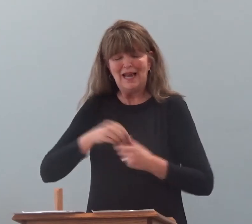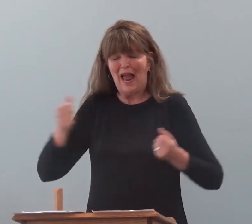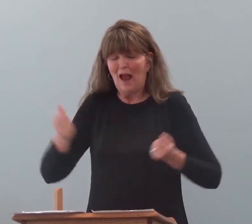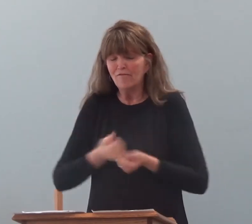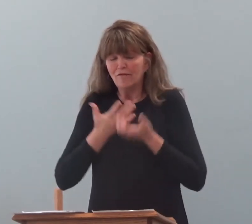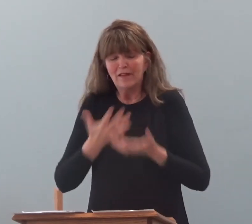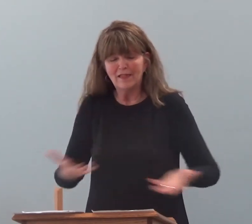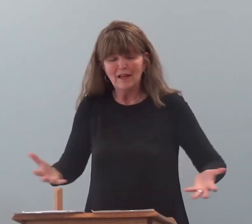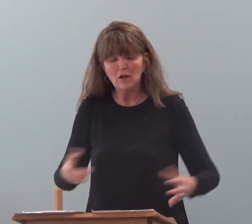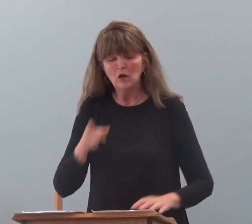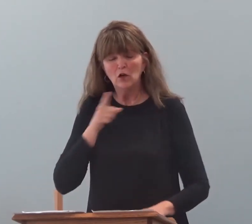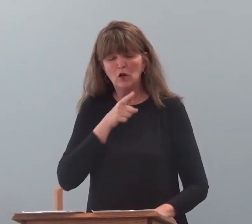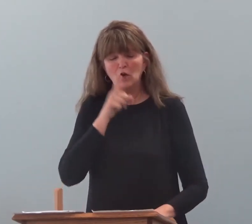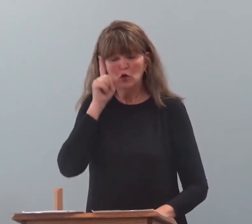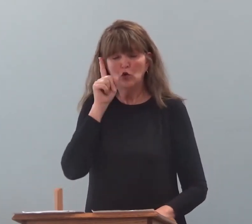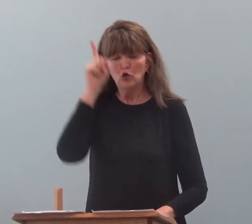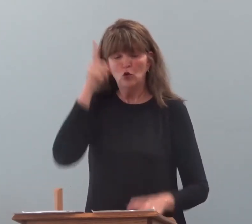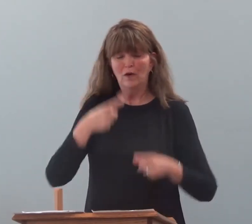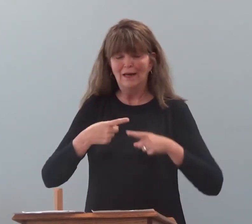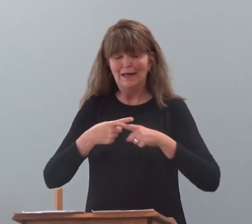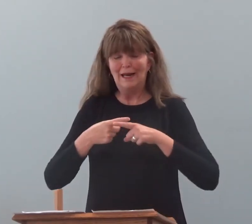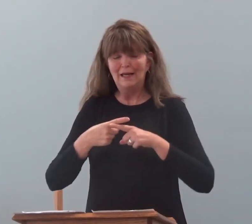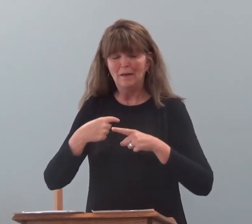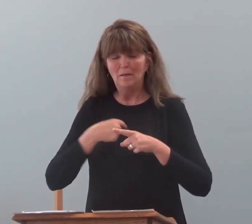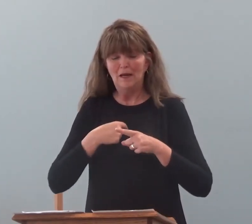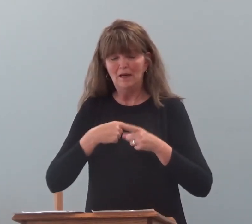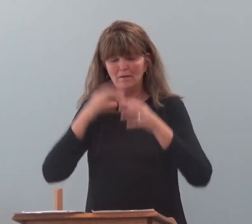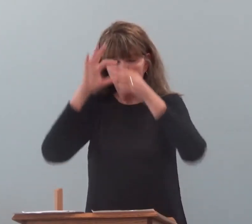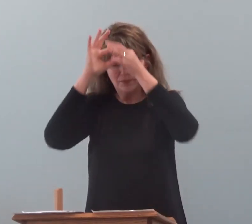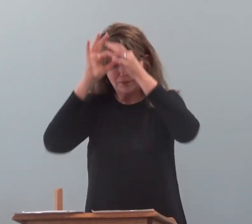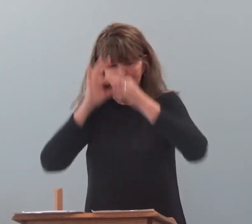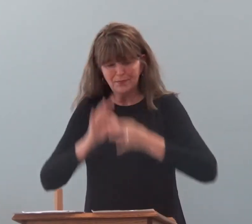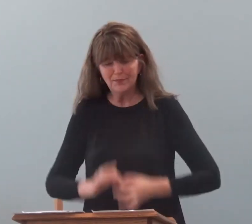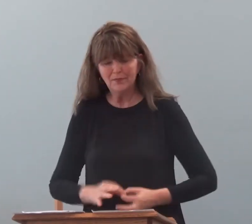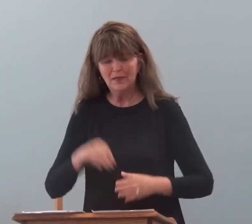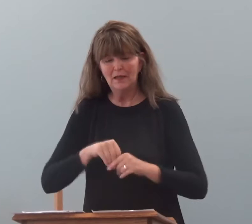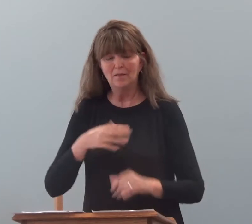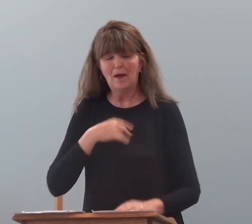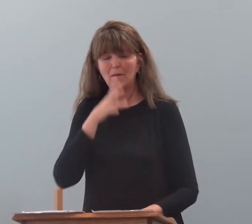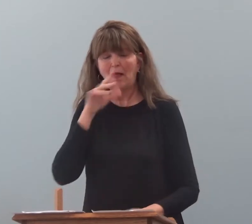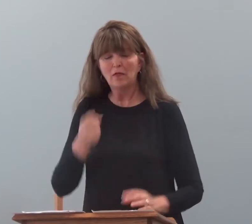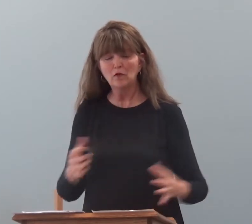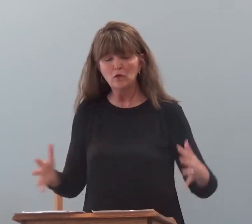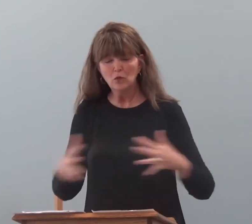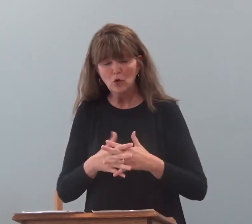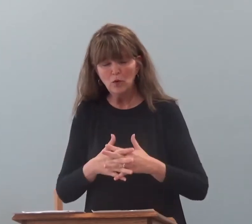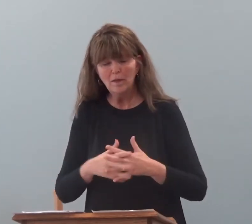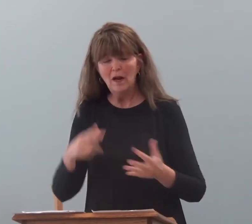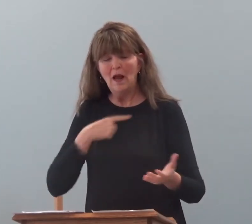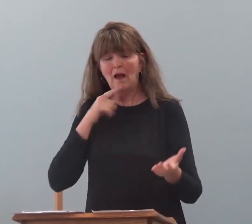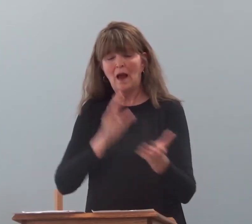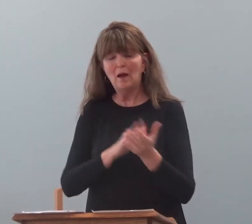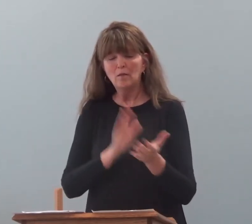For you created my inmost being. You built me in my mother's